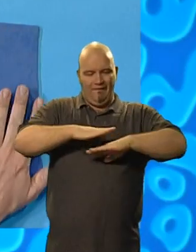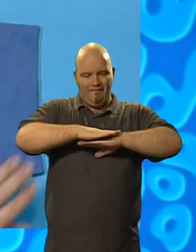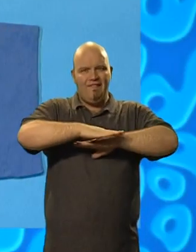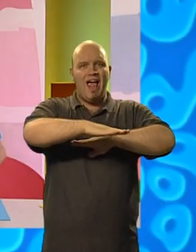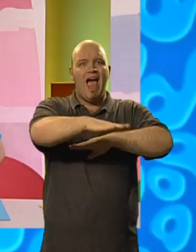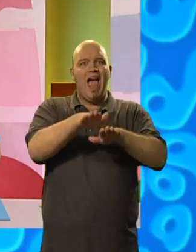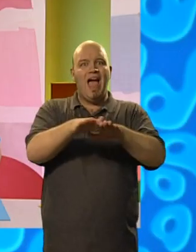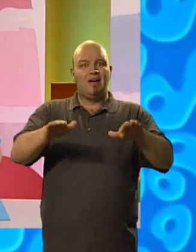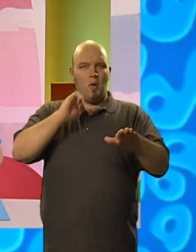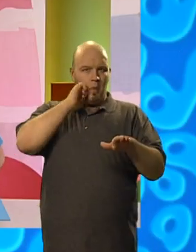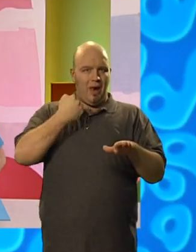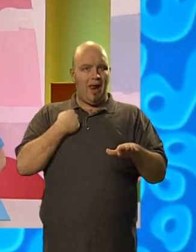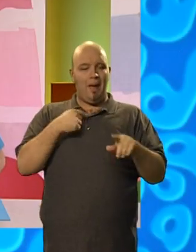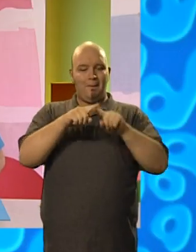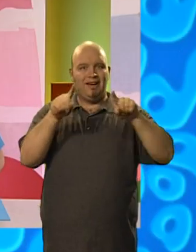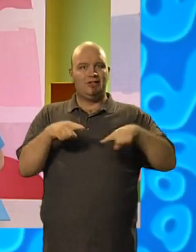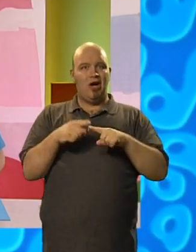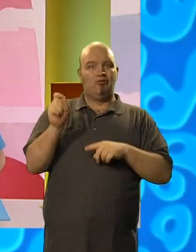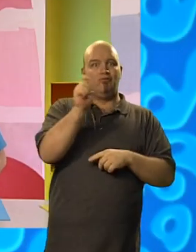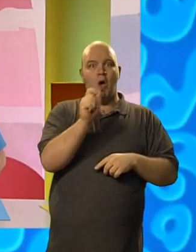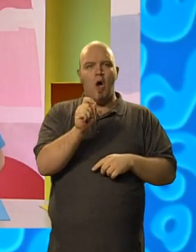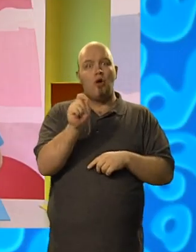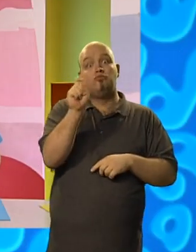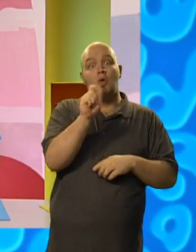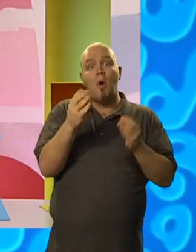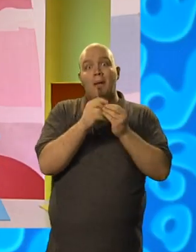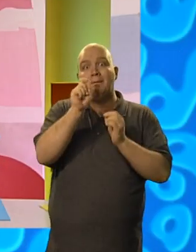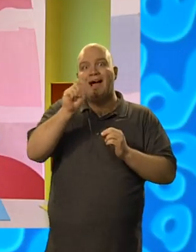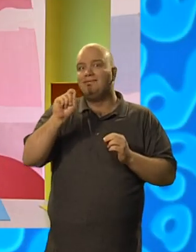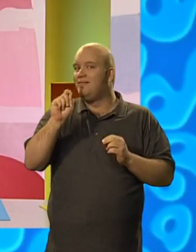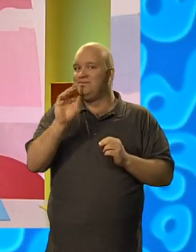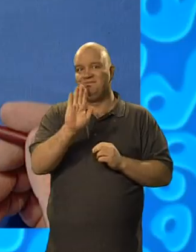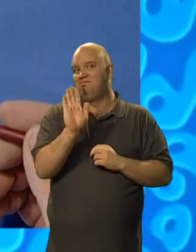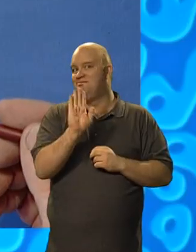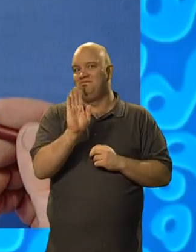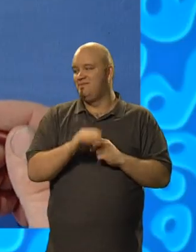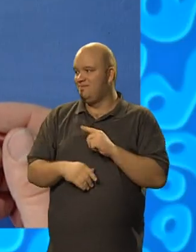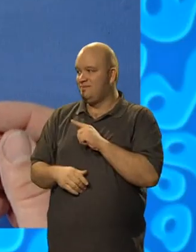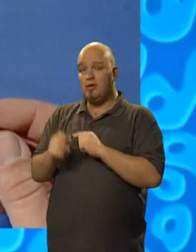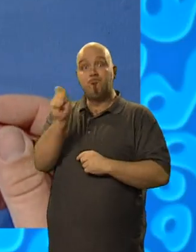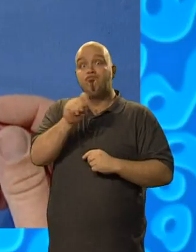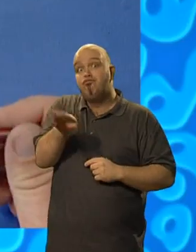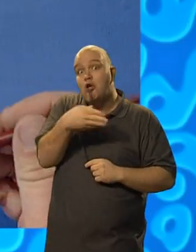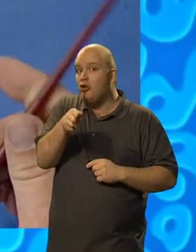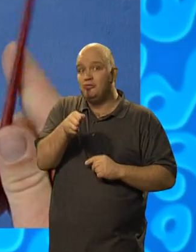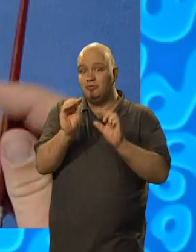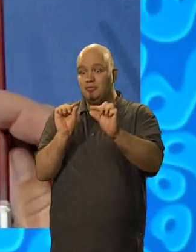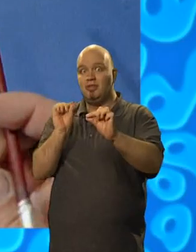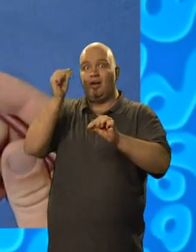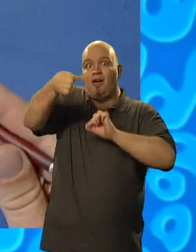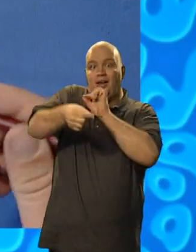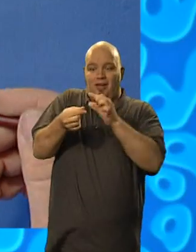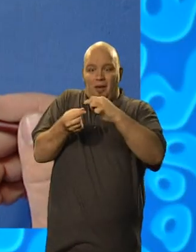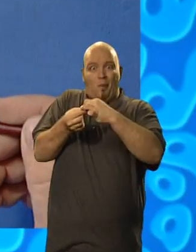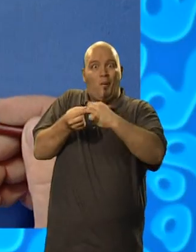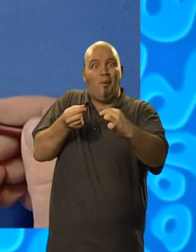flat. I'm going to draw a picture in it, but I'm not going to use a pencil, and I'm not going to use this end of a paintbrush. I'm going to